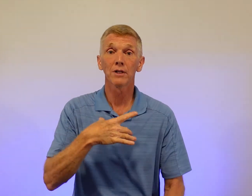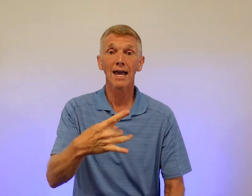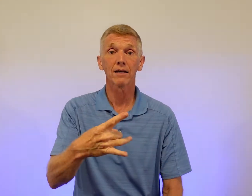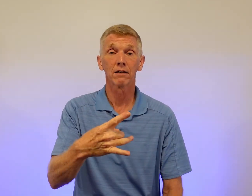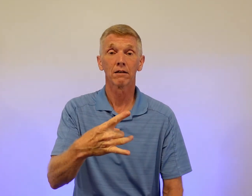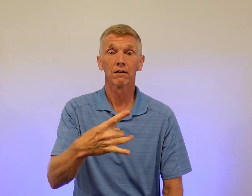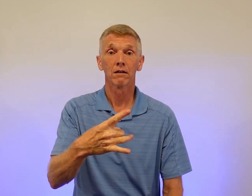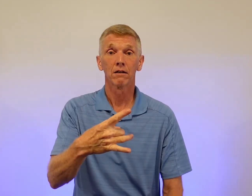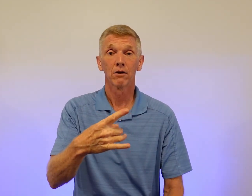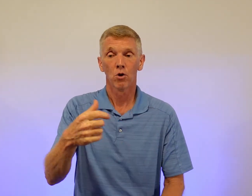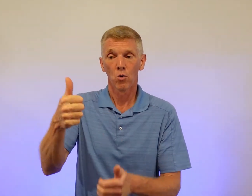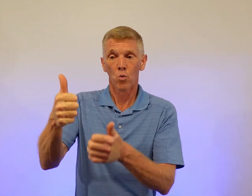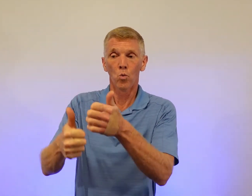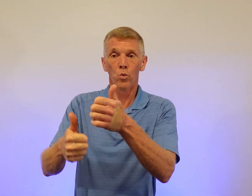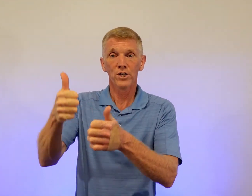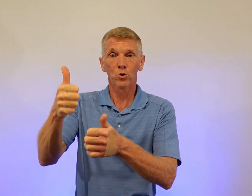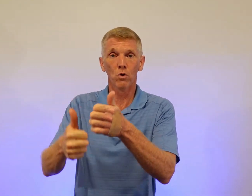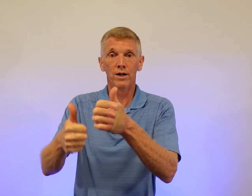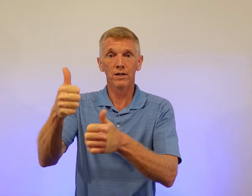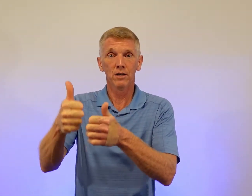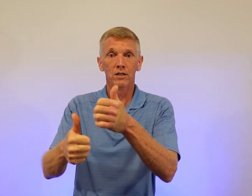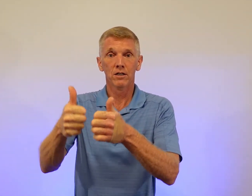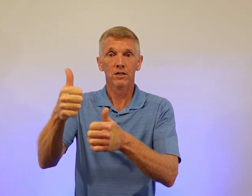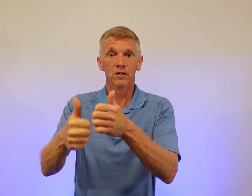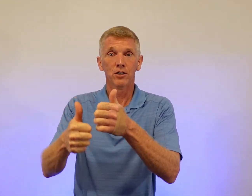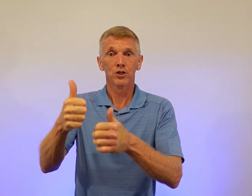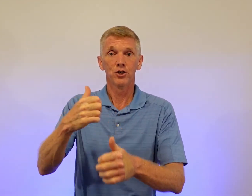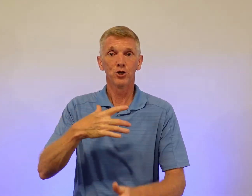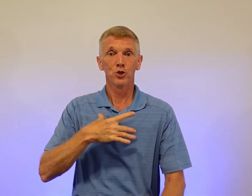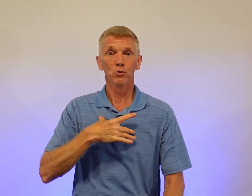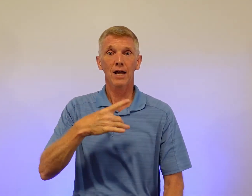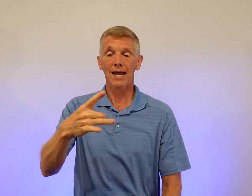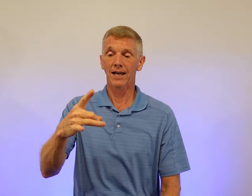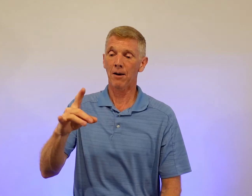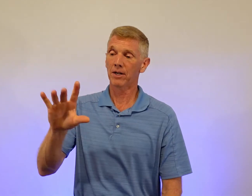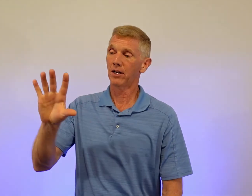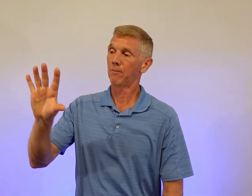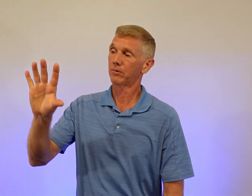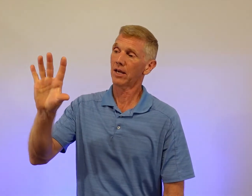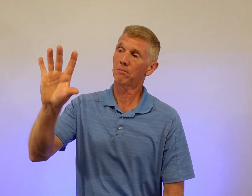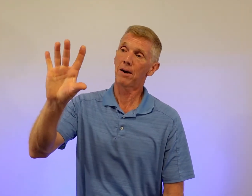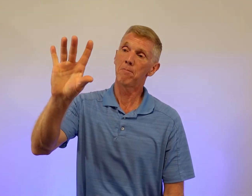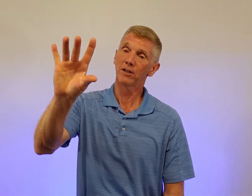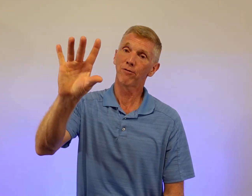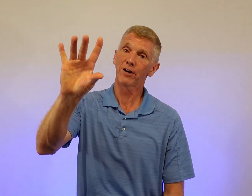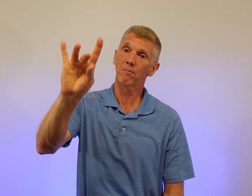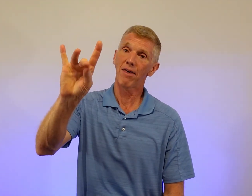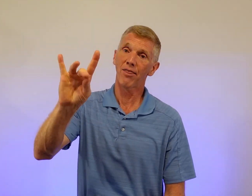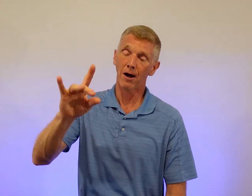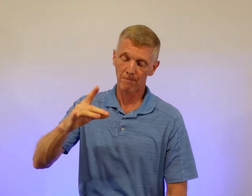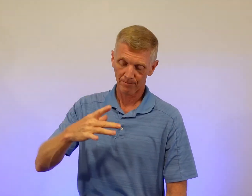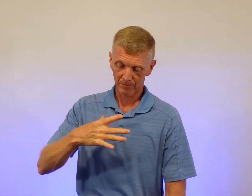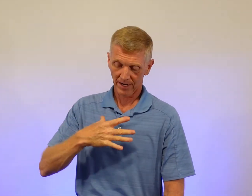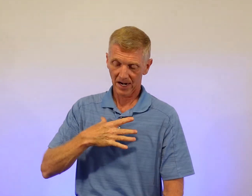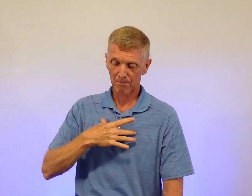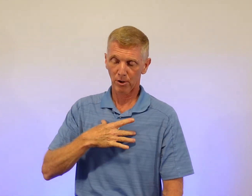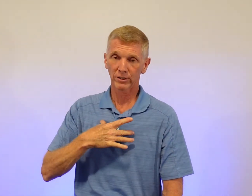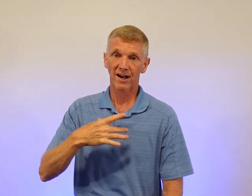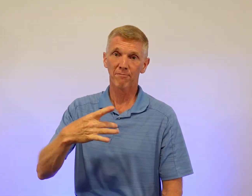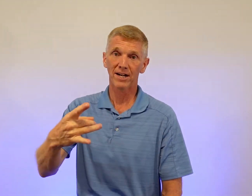like? Which one do you like? I'm taking my middle finger and my thumb and I'm pulling it off my